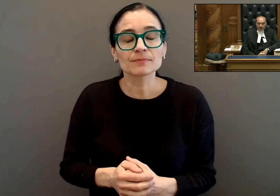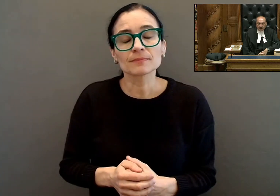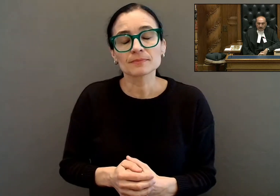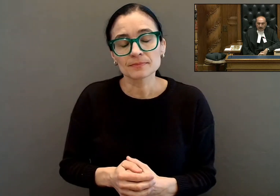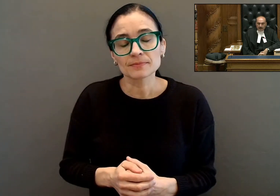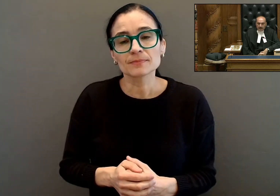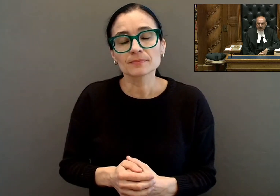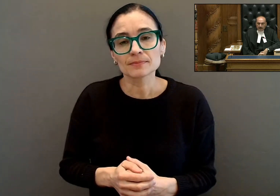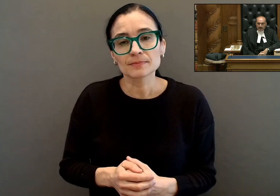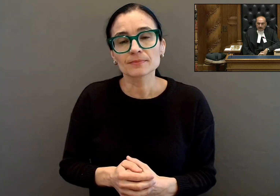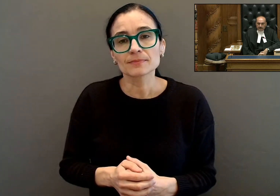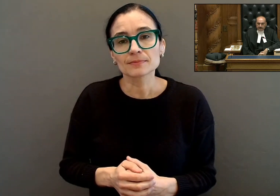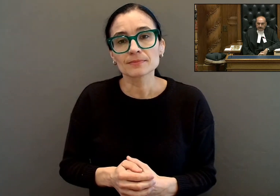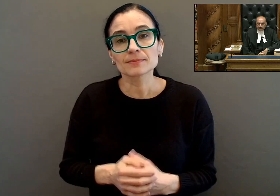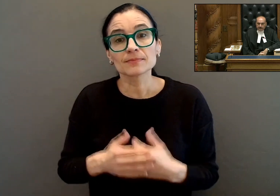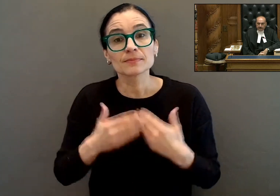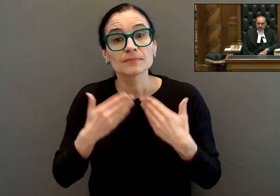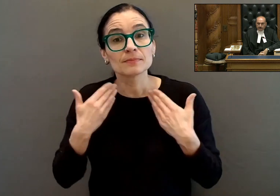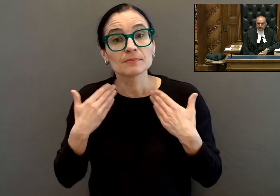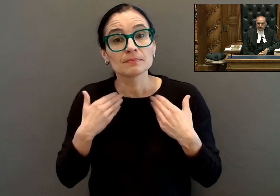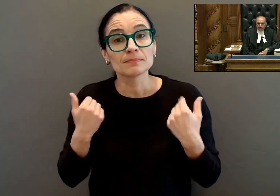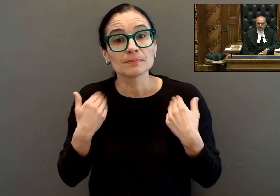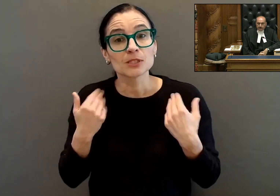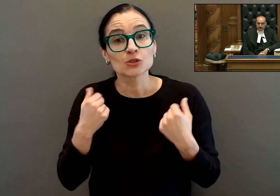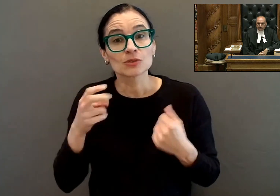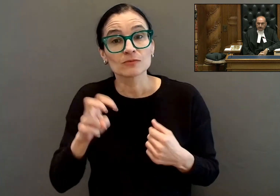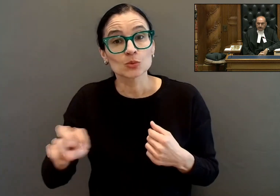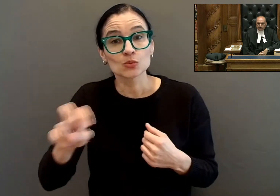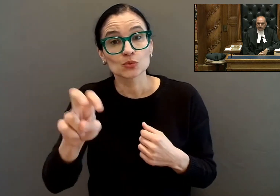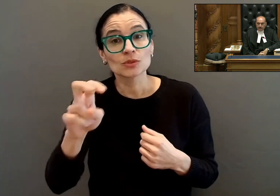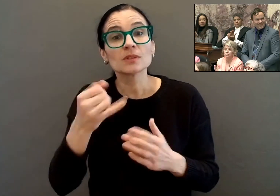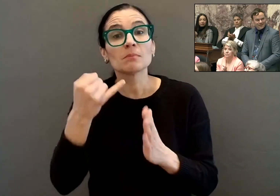Minister of Tourism, Arts and Culture. Thank you, member. Thank you, Mr.